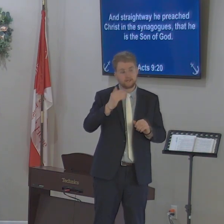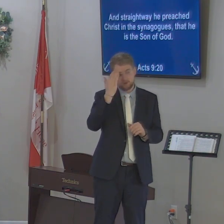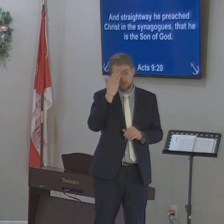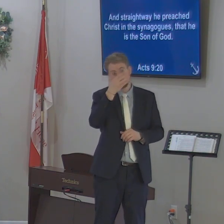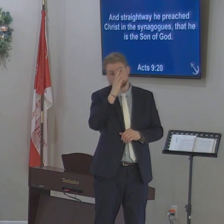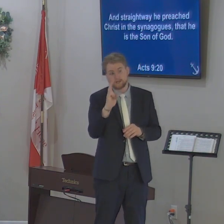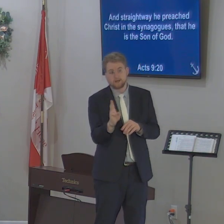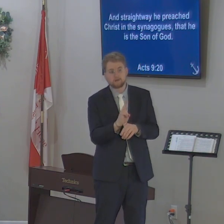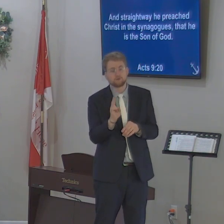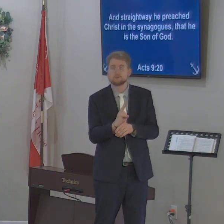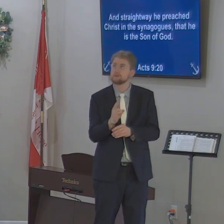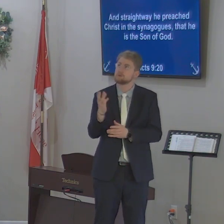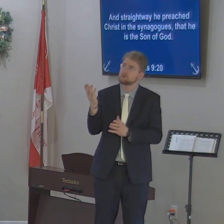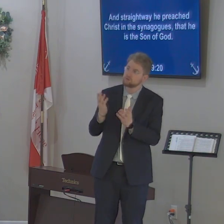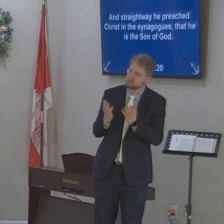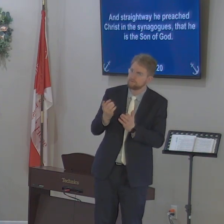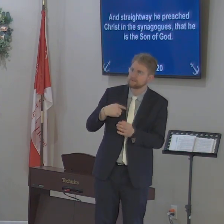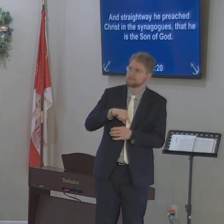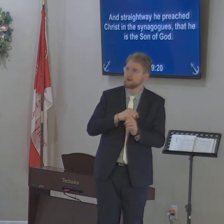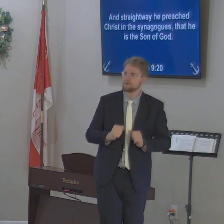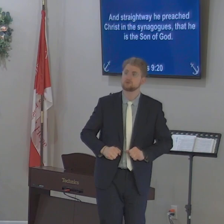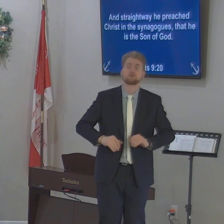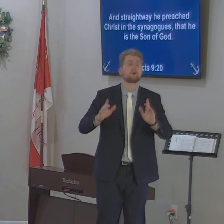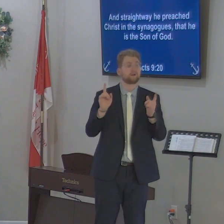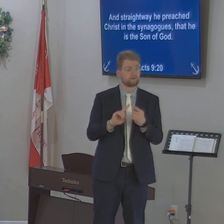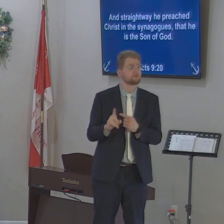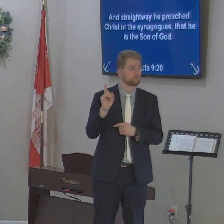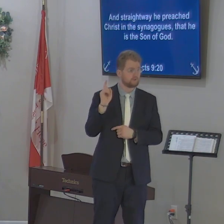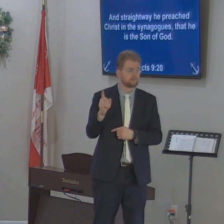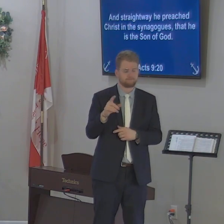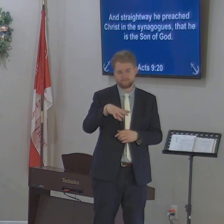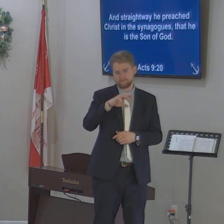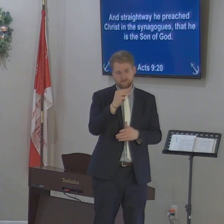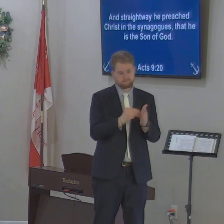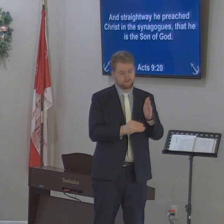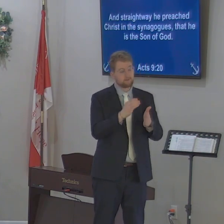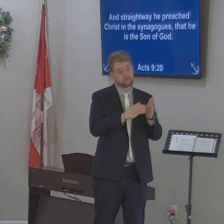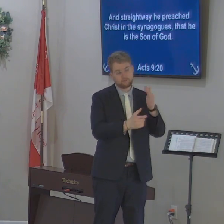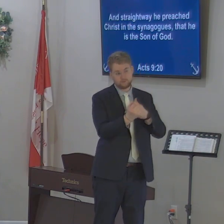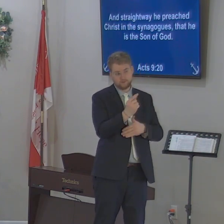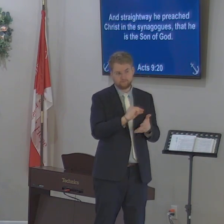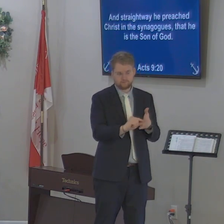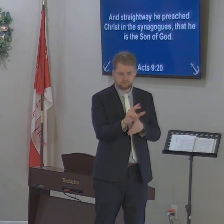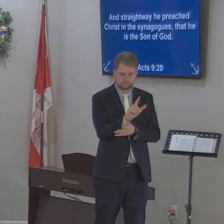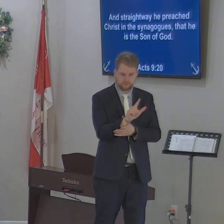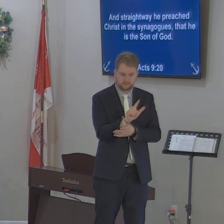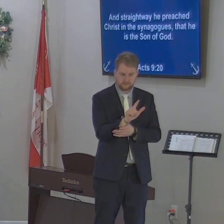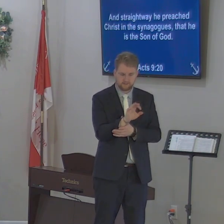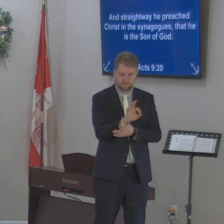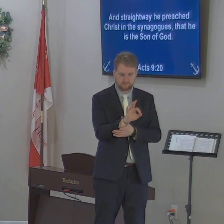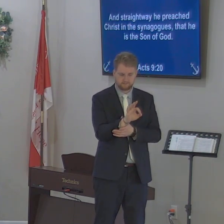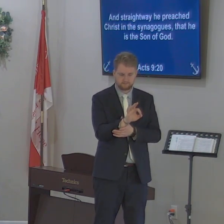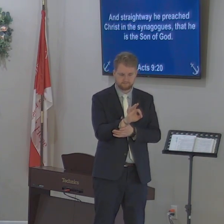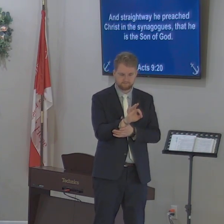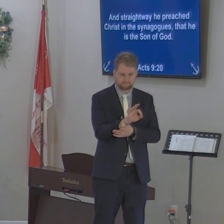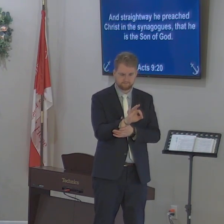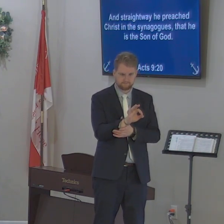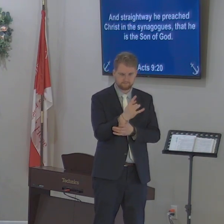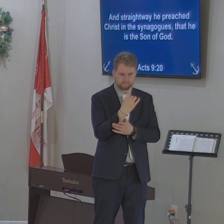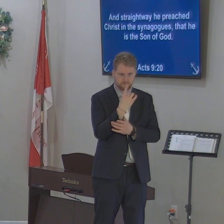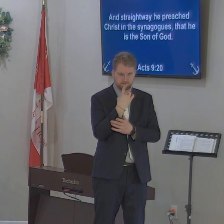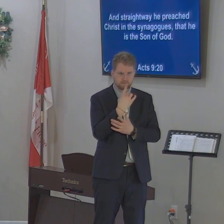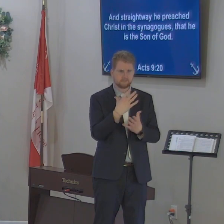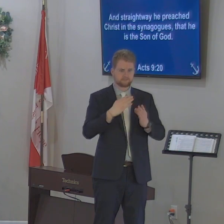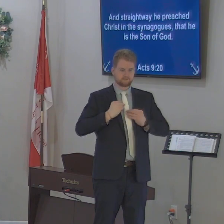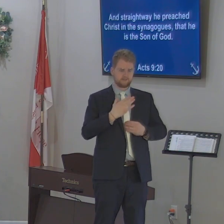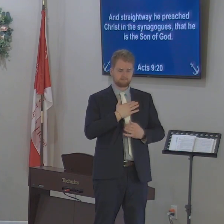our service, our surrender to Him. Look what Matthew chapter 11, verse 29 says. He says, take my yoke